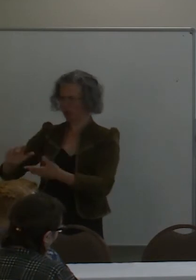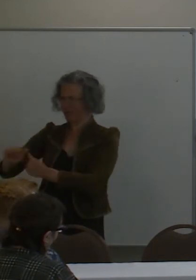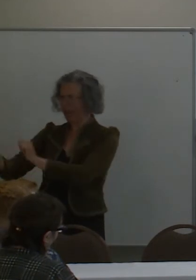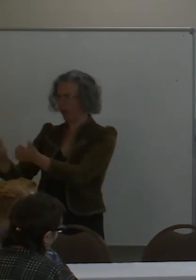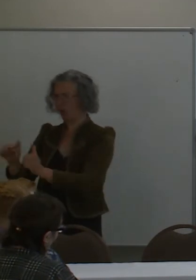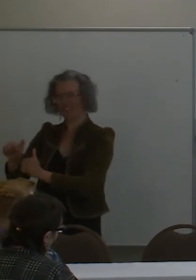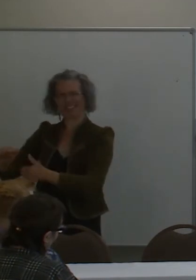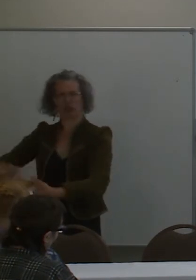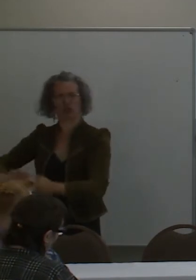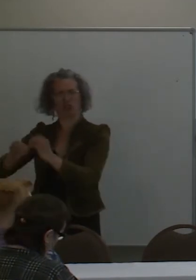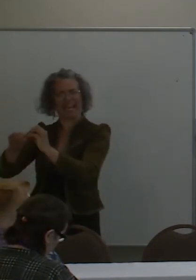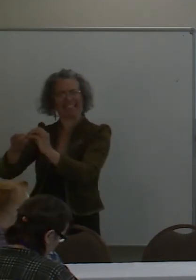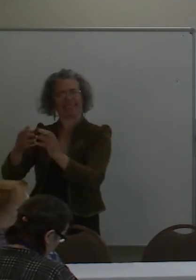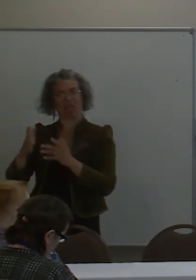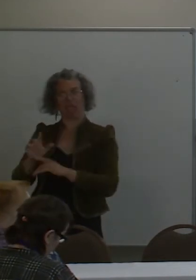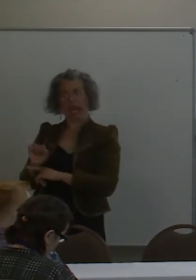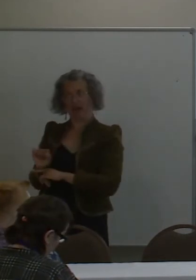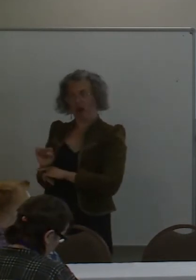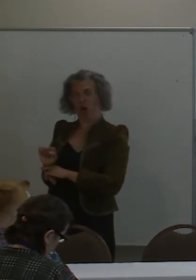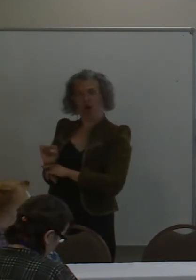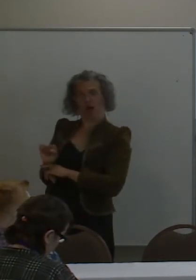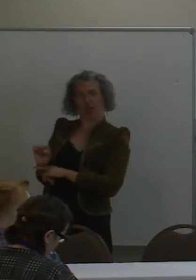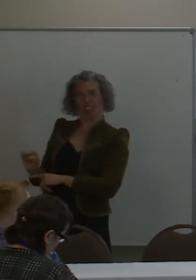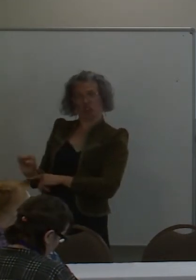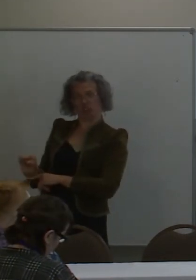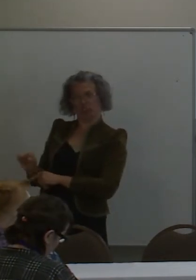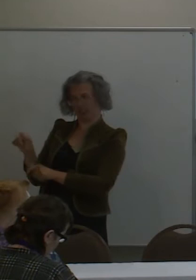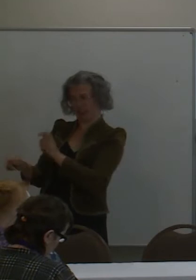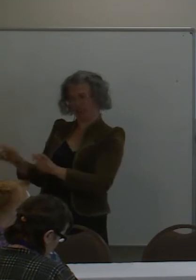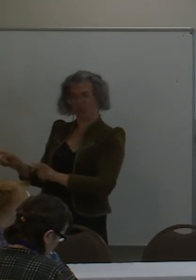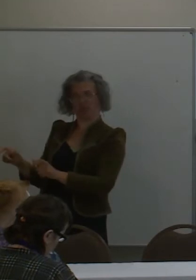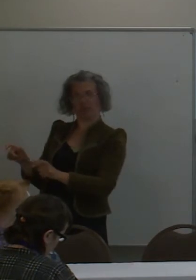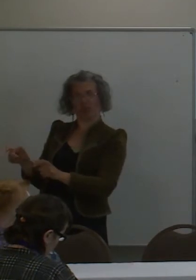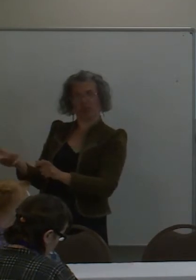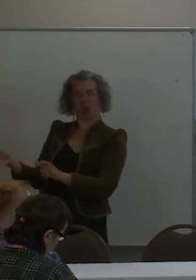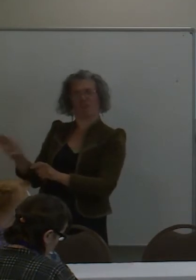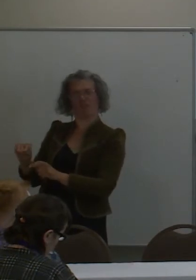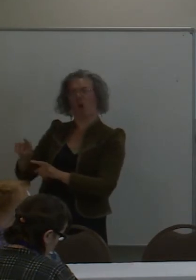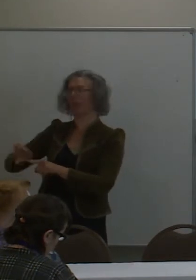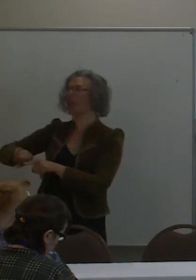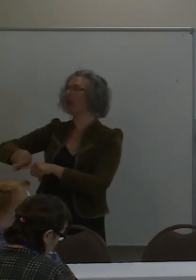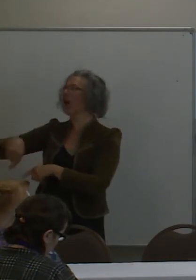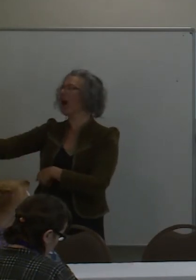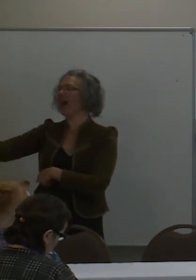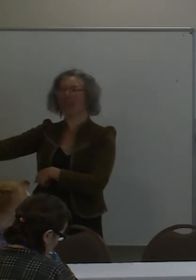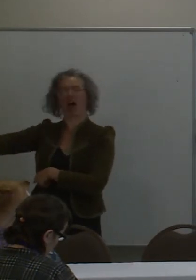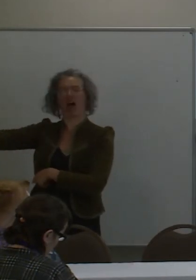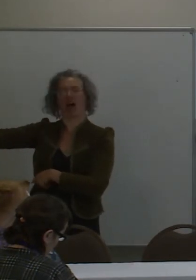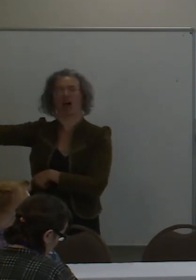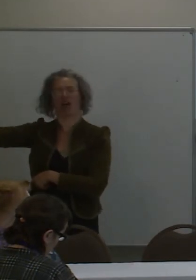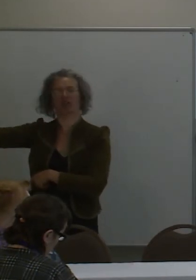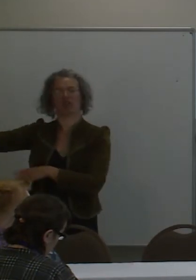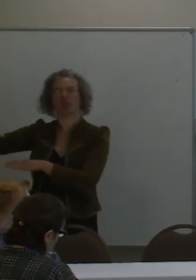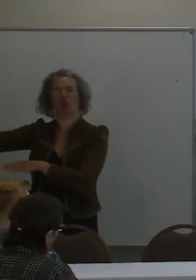our First Nations, our host nations, but there's also quite a few Indigenous folks who've come from the other places in North